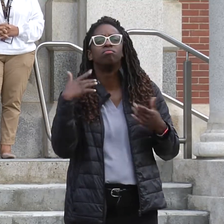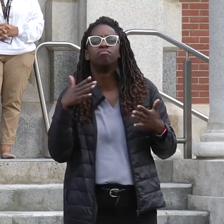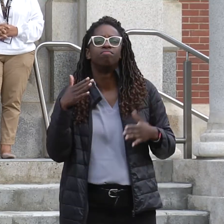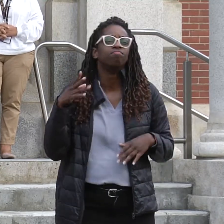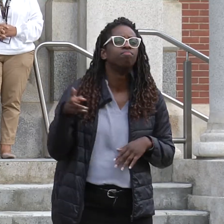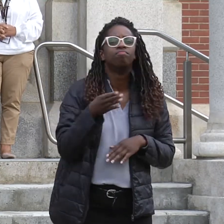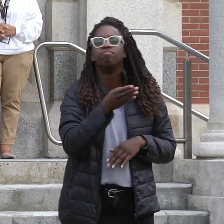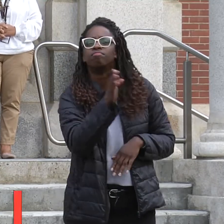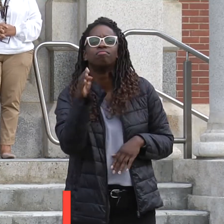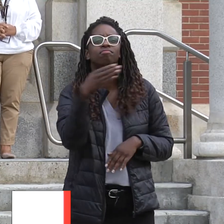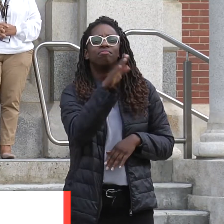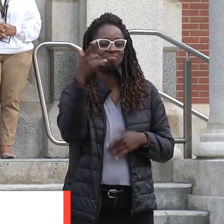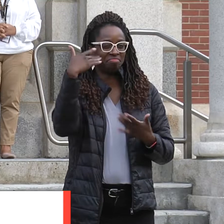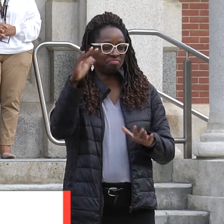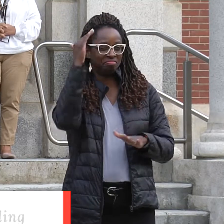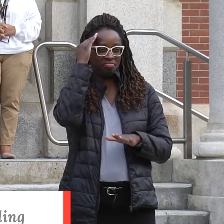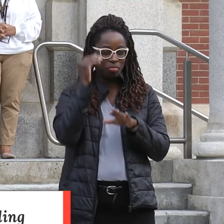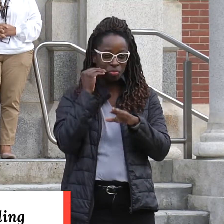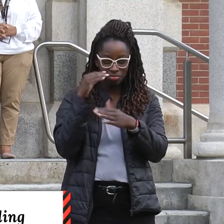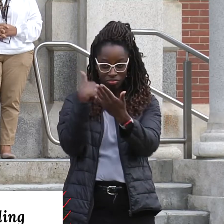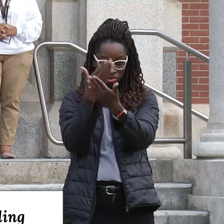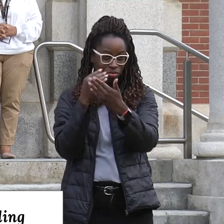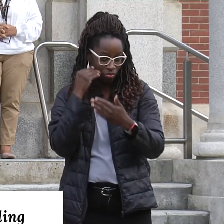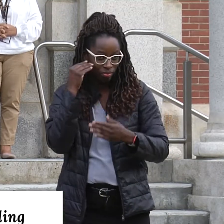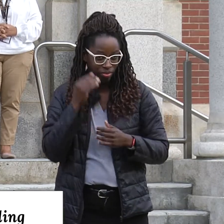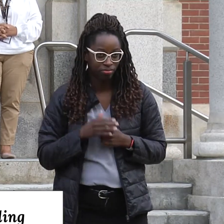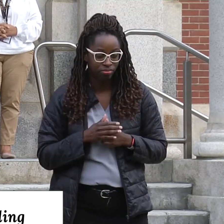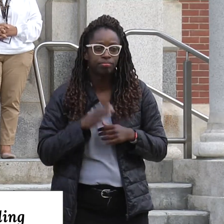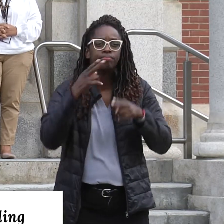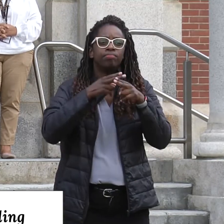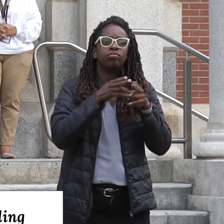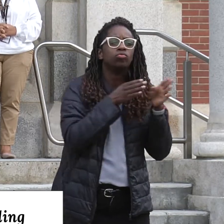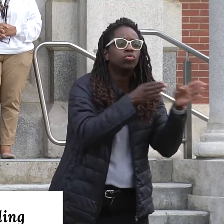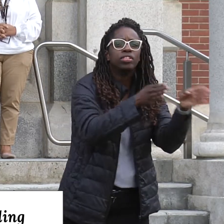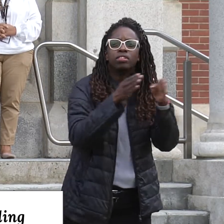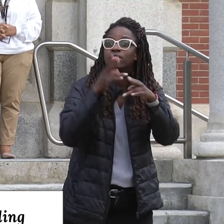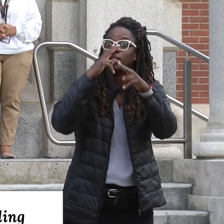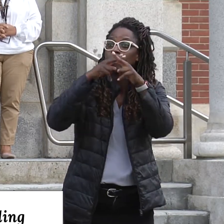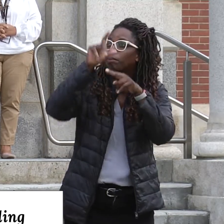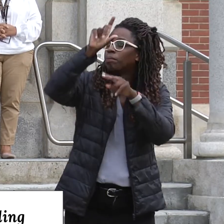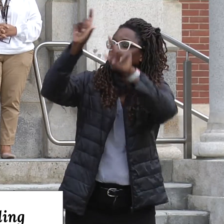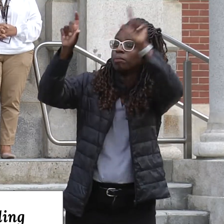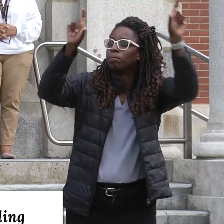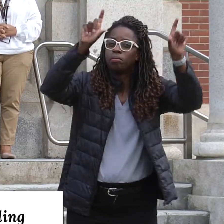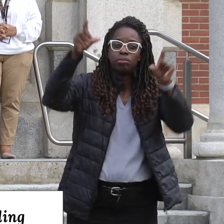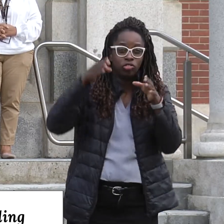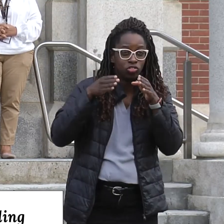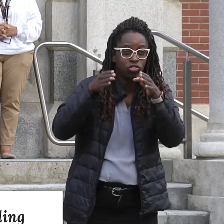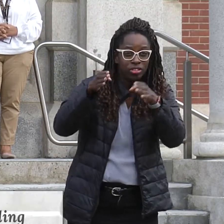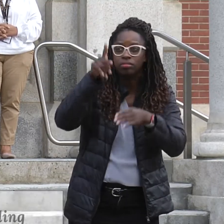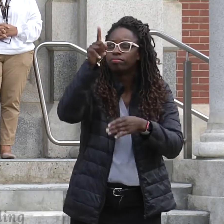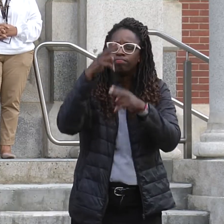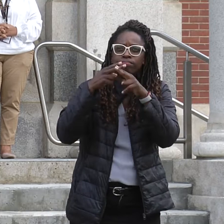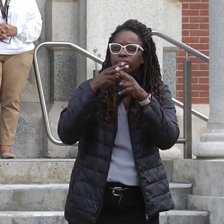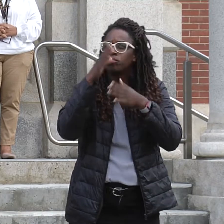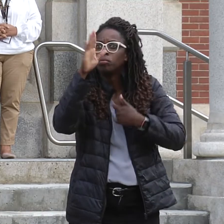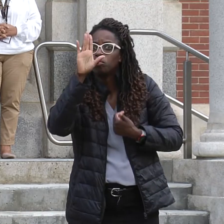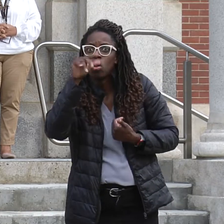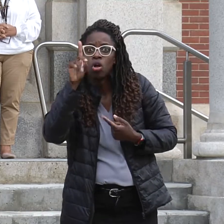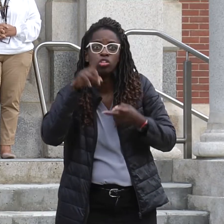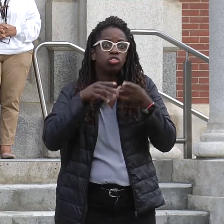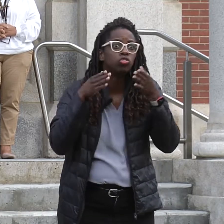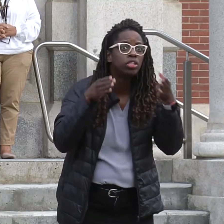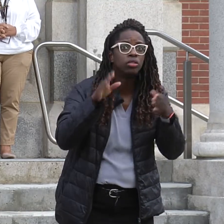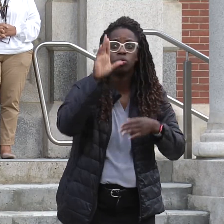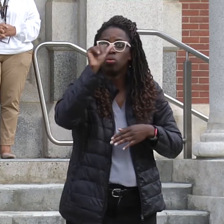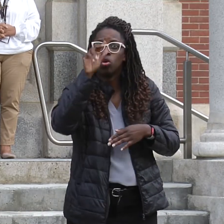know. Feels good when your feet hit familiar ground and you can declare with certain confidence, I know my way